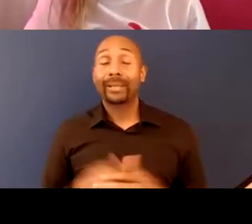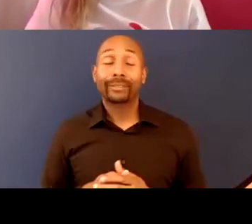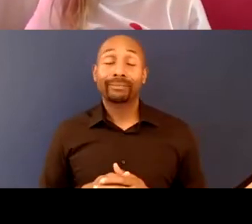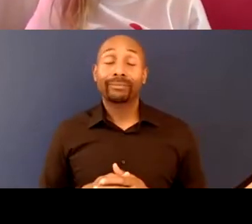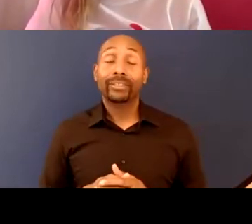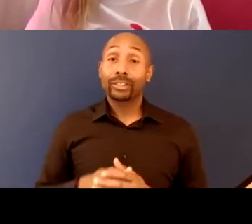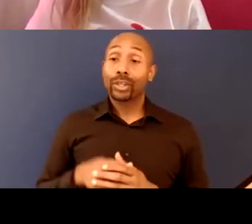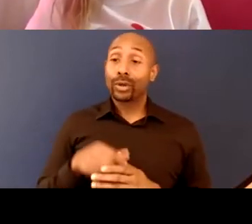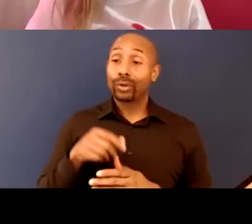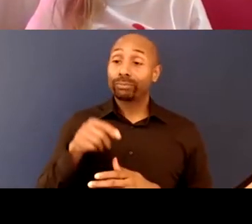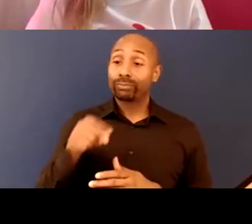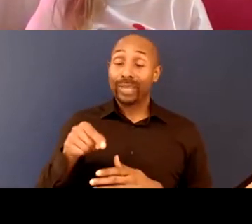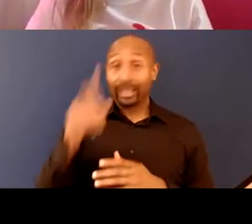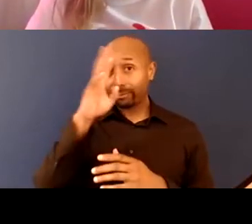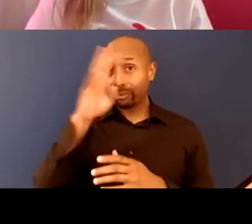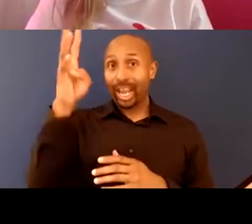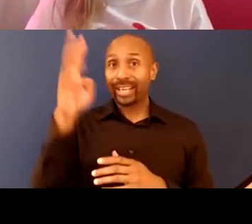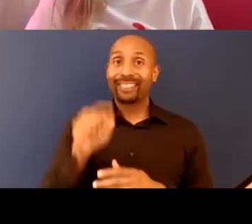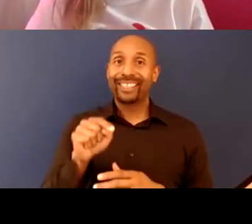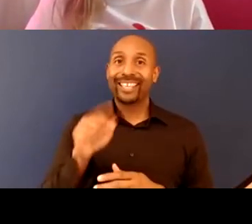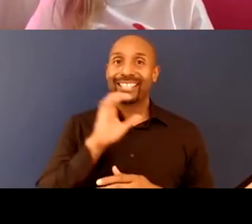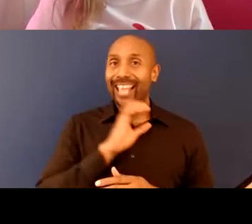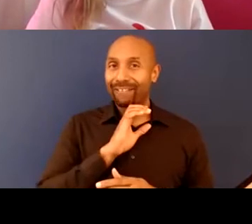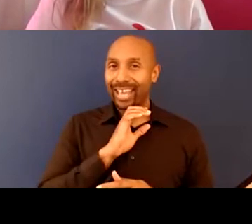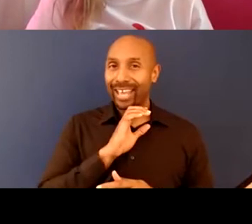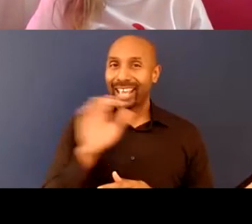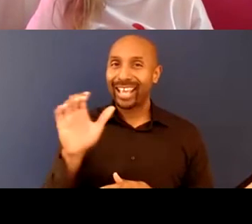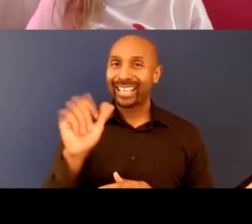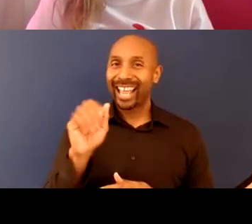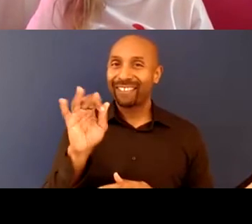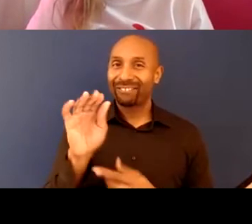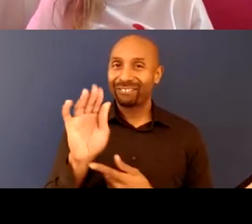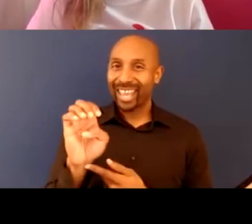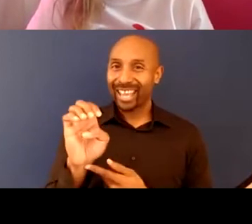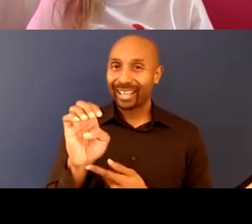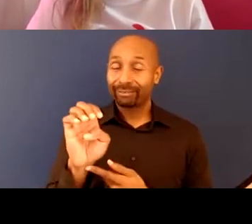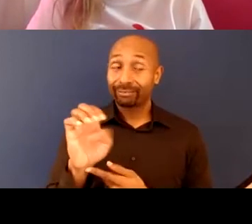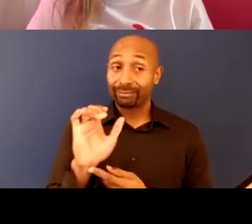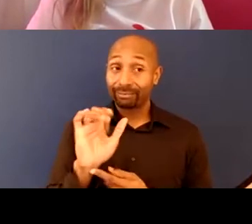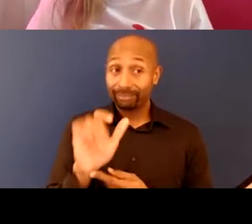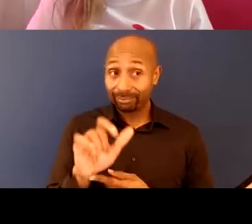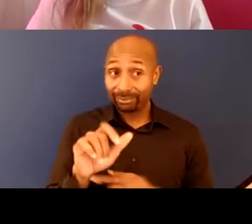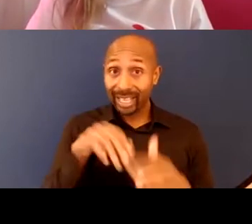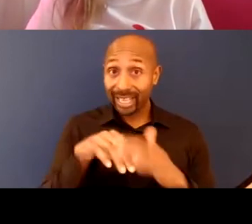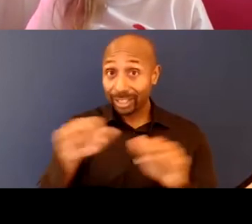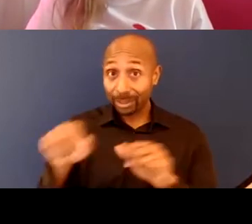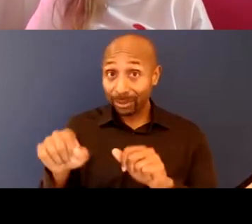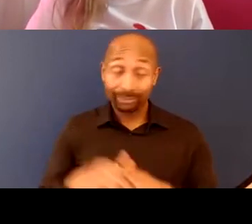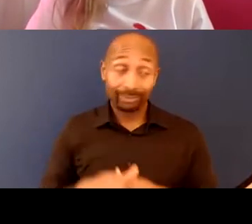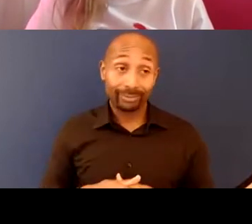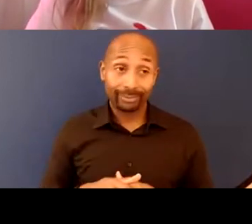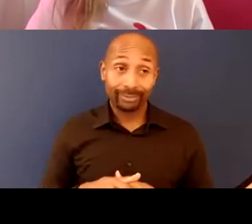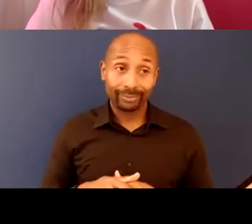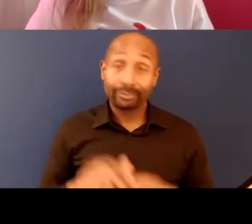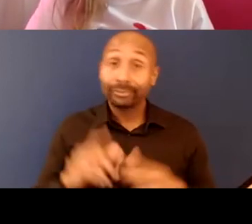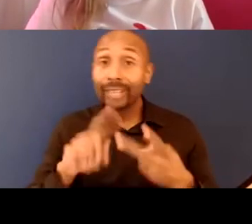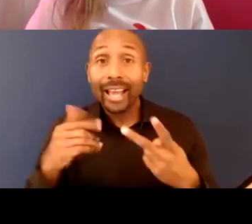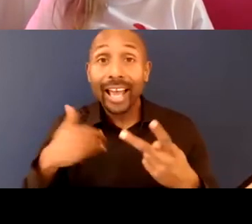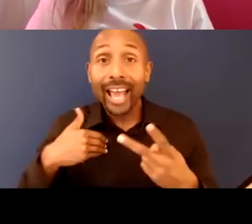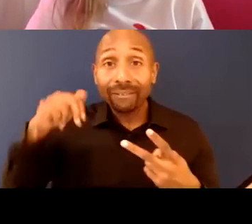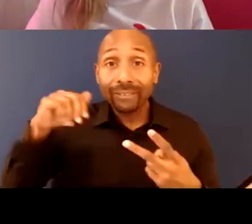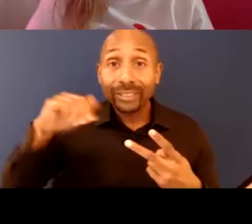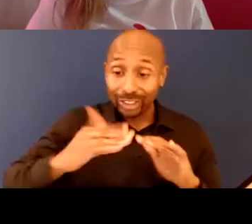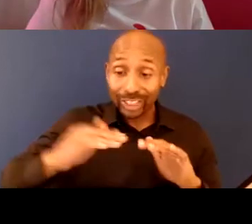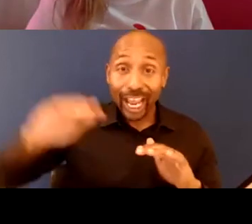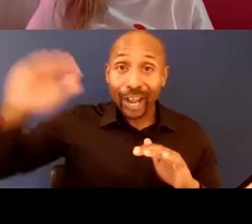story, is it accessible? Are there stairs? Is there a space, a way